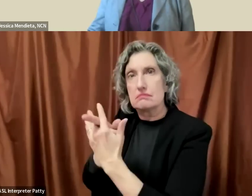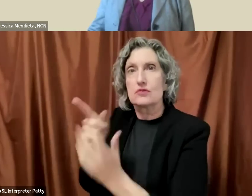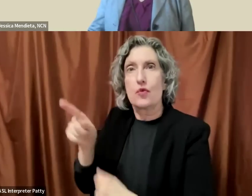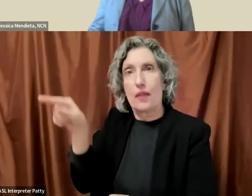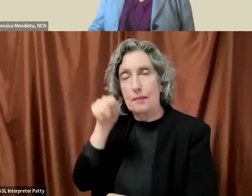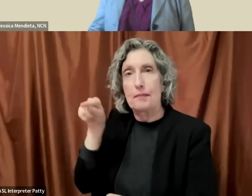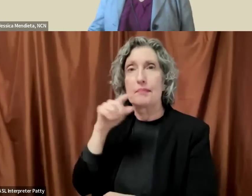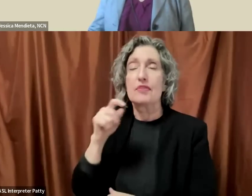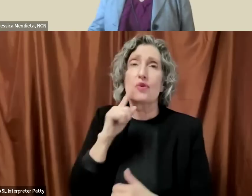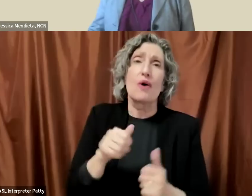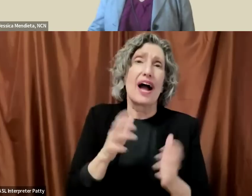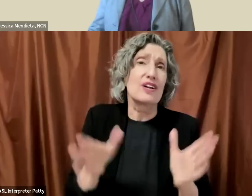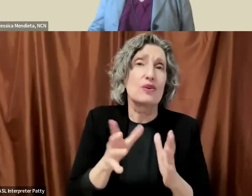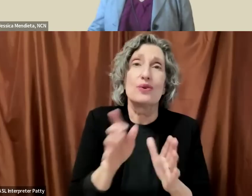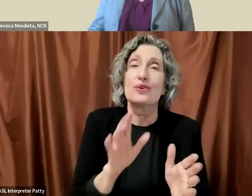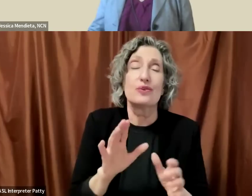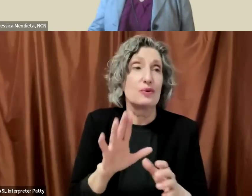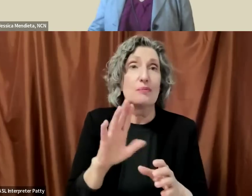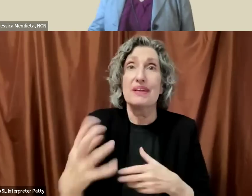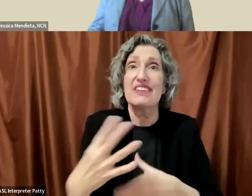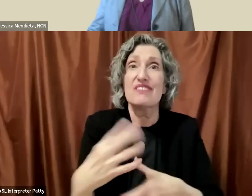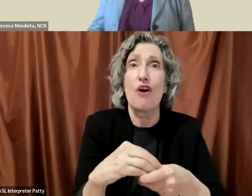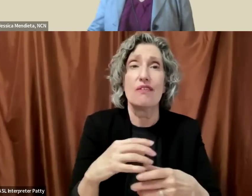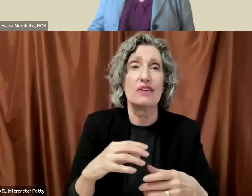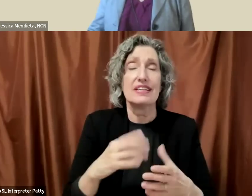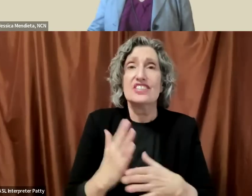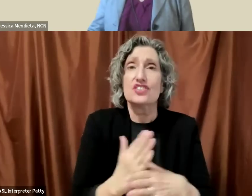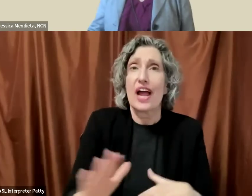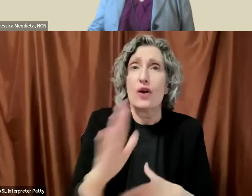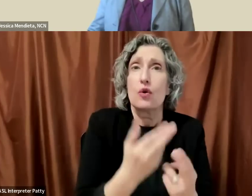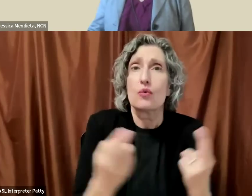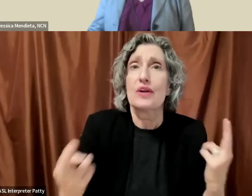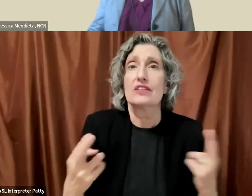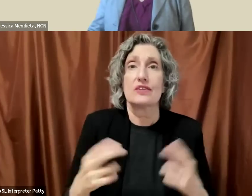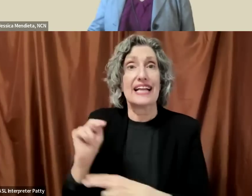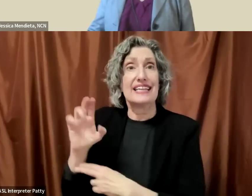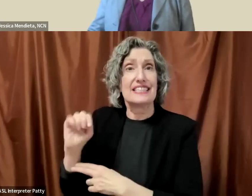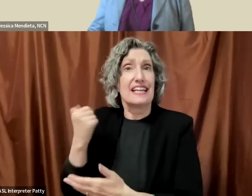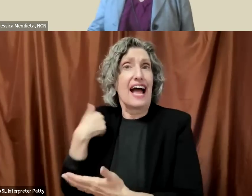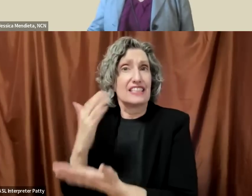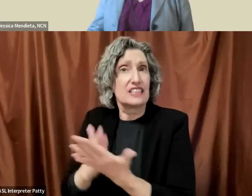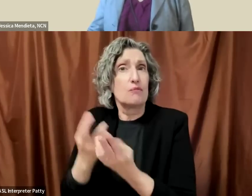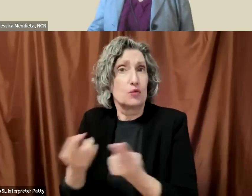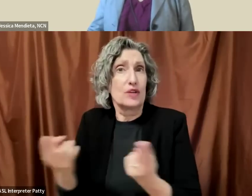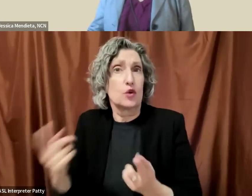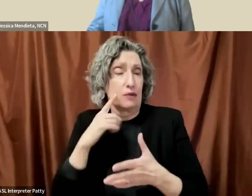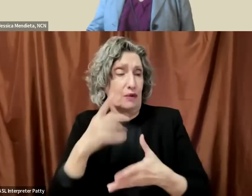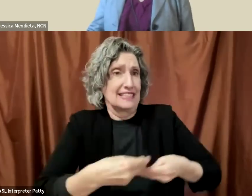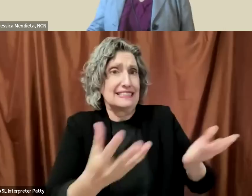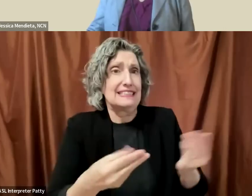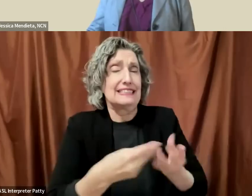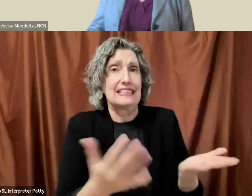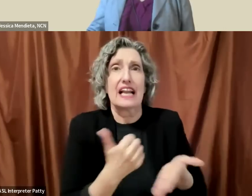engaged and involved and sharing with the amazing resources NCN is offering, so that they can be apprised at